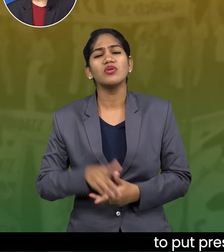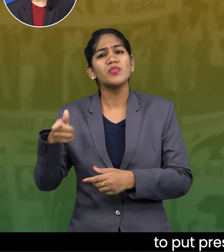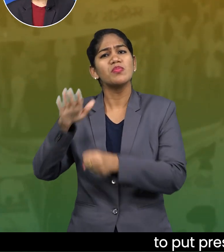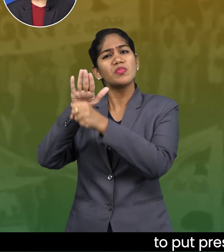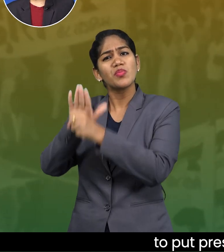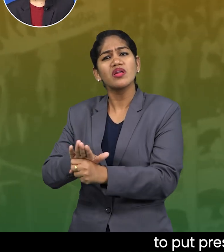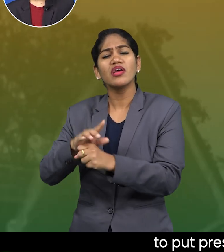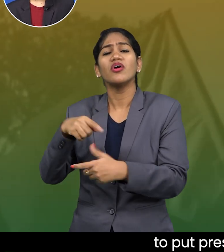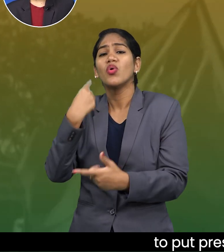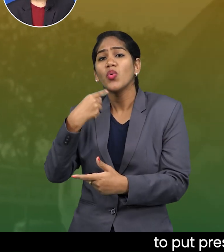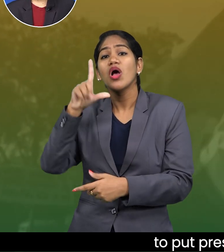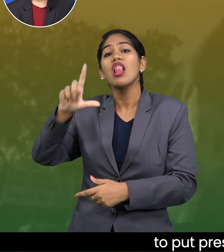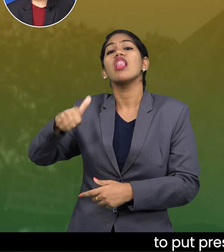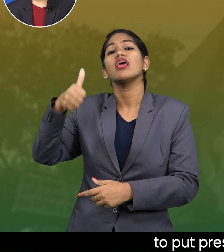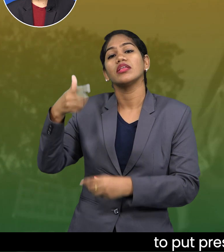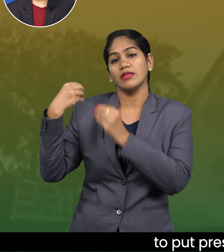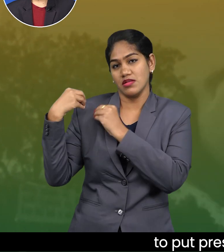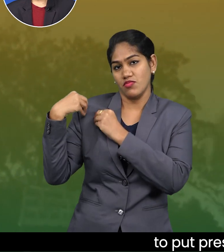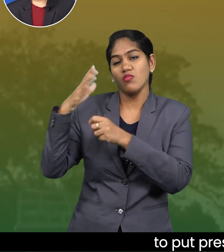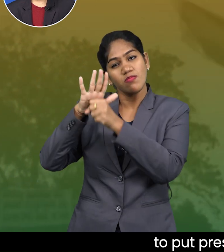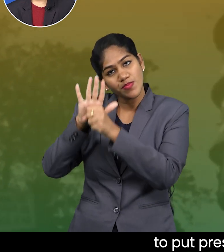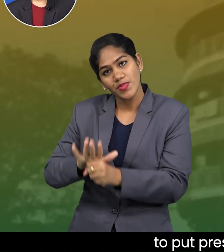pressure on the leadership.